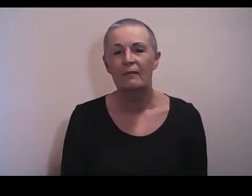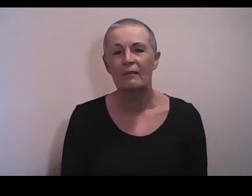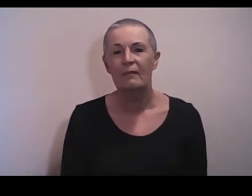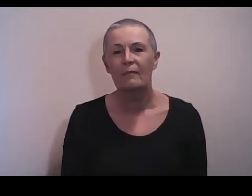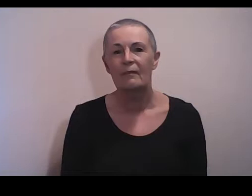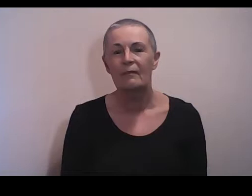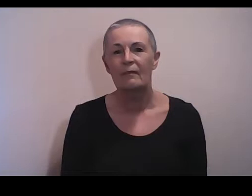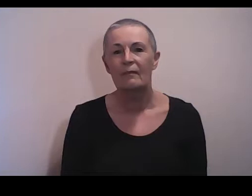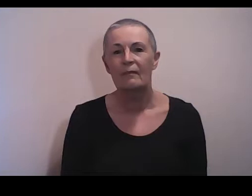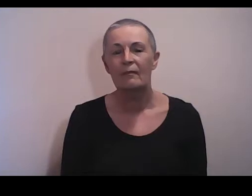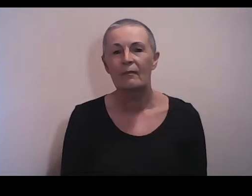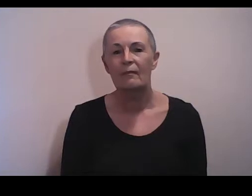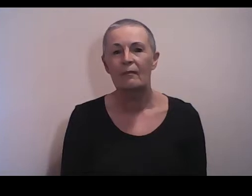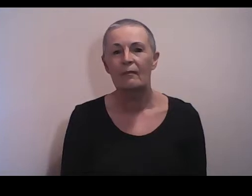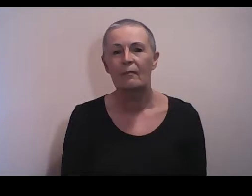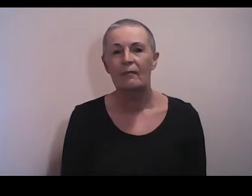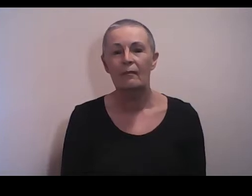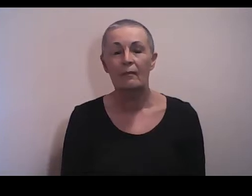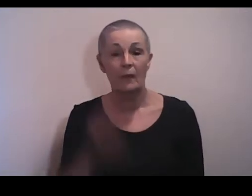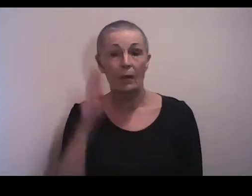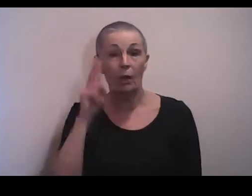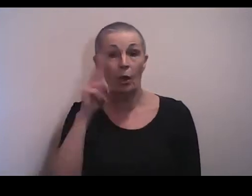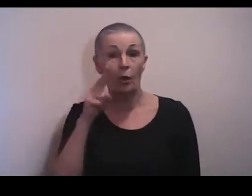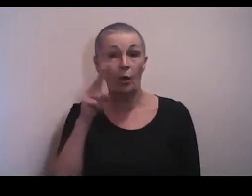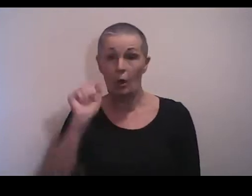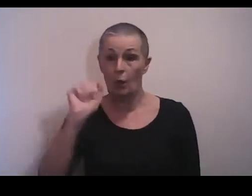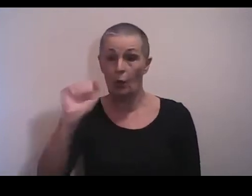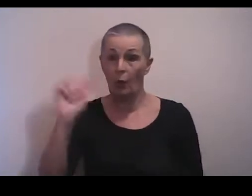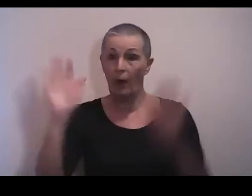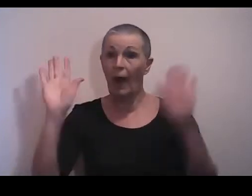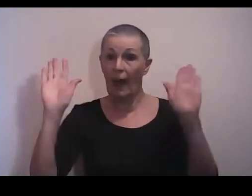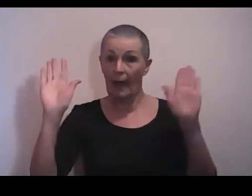And keep your focus on your hands.